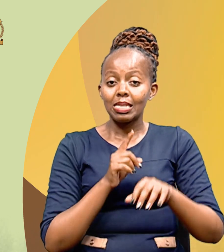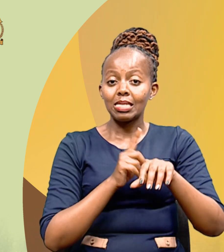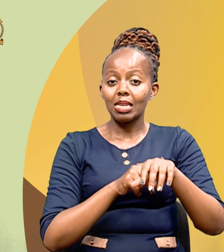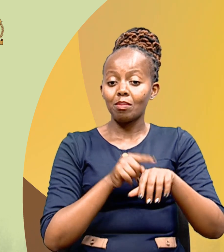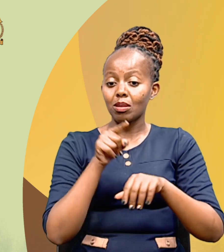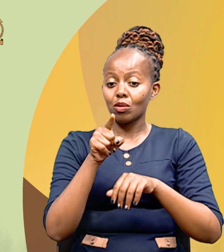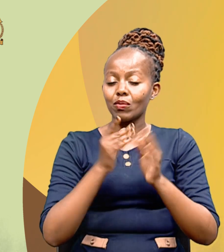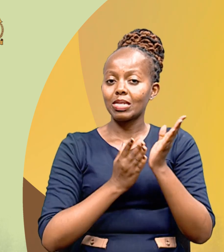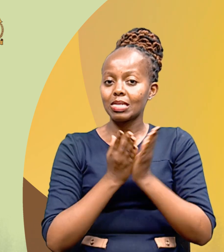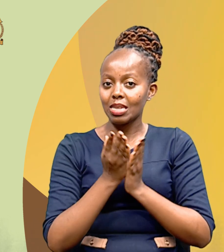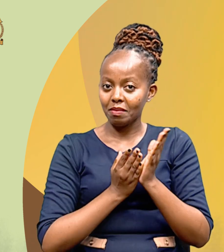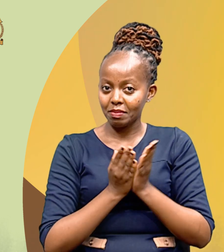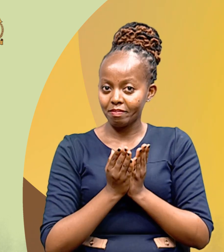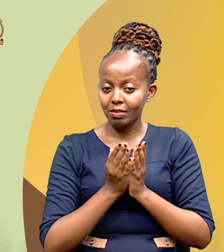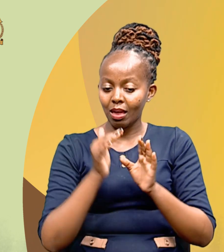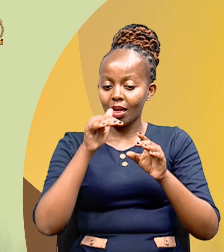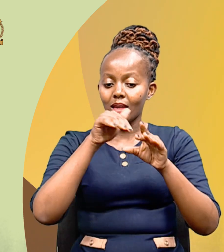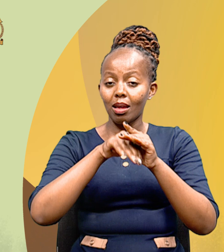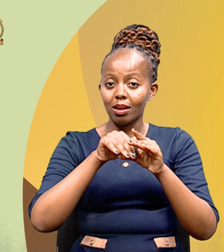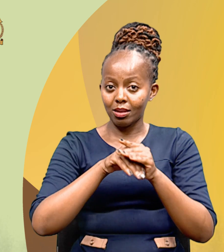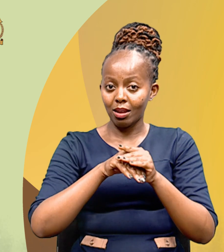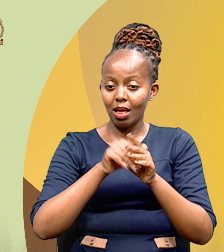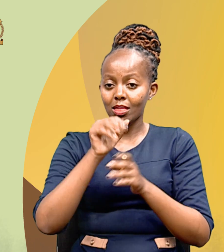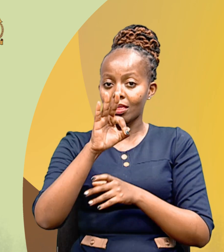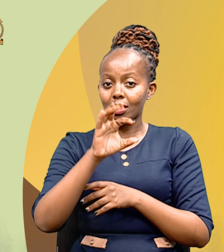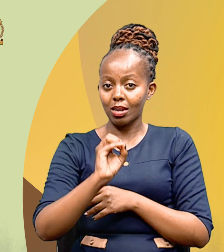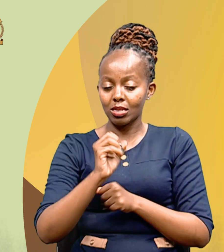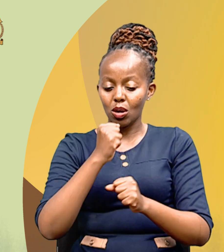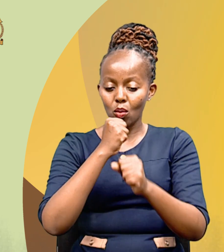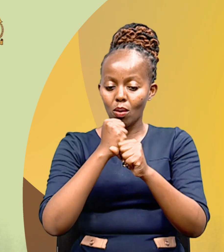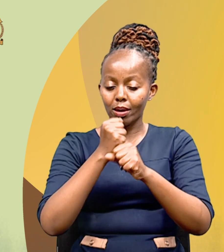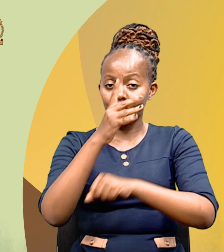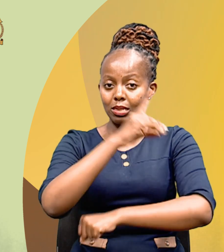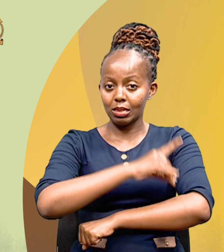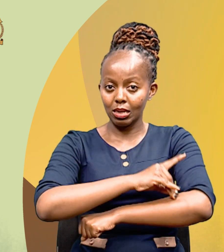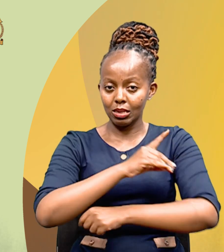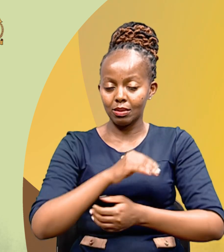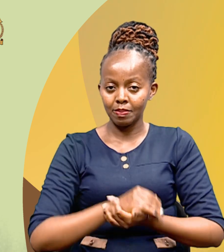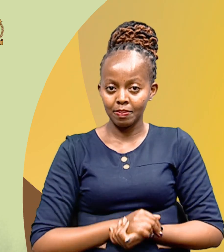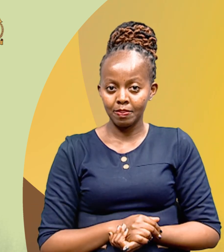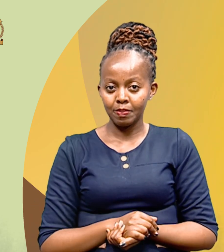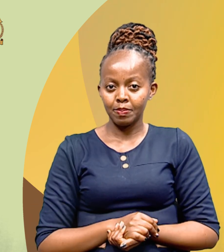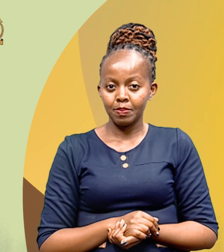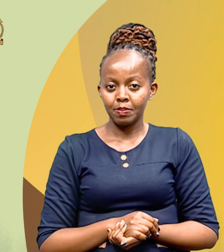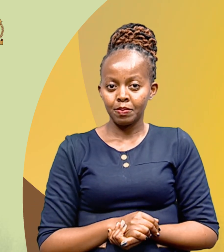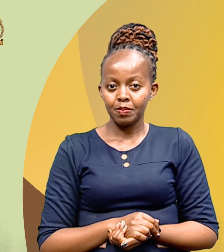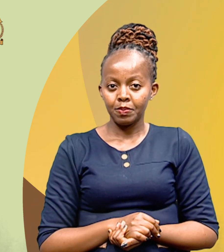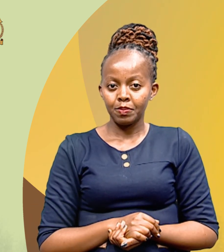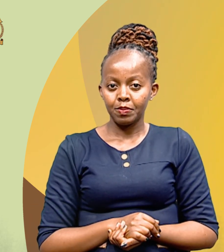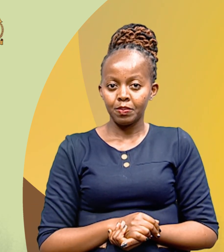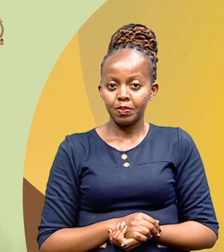Timeline of service is within 30 working days.